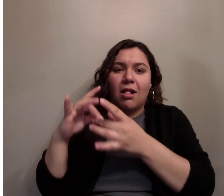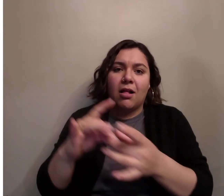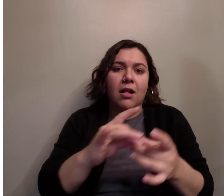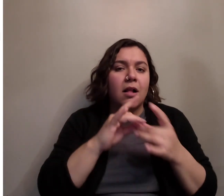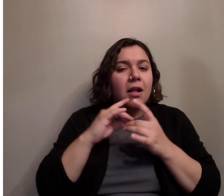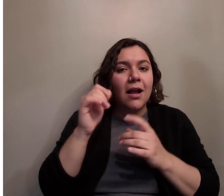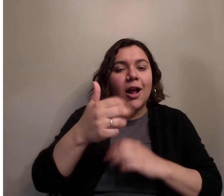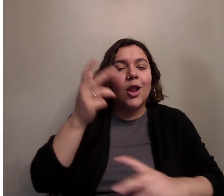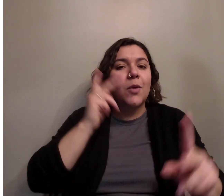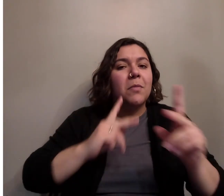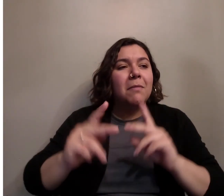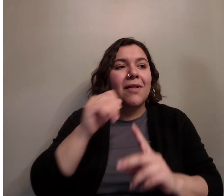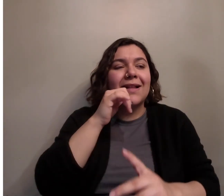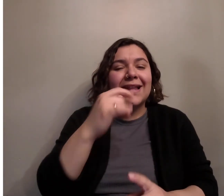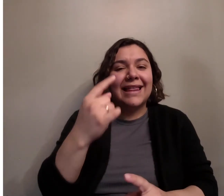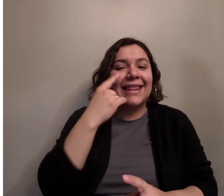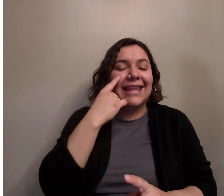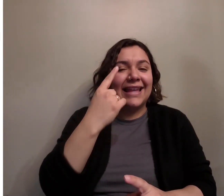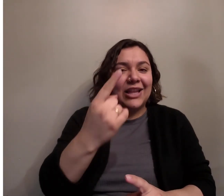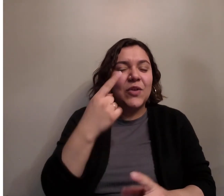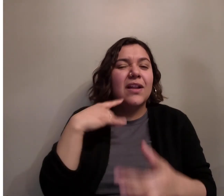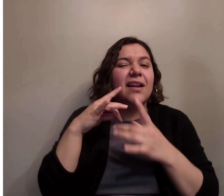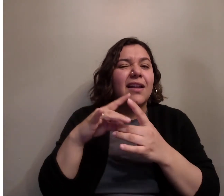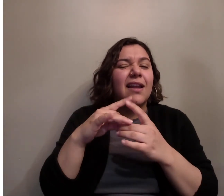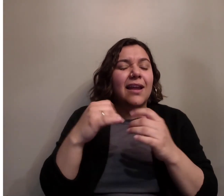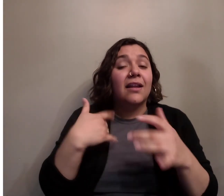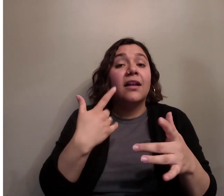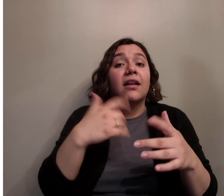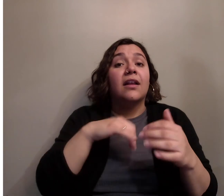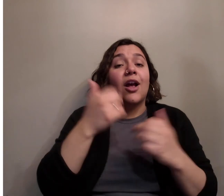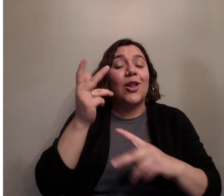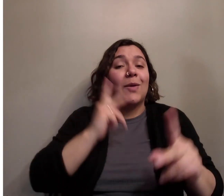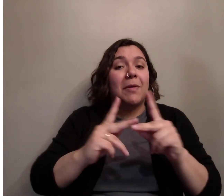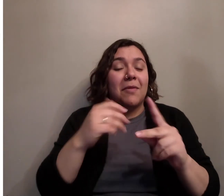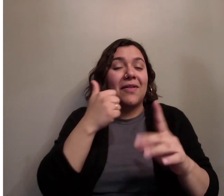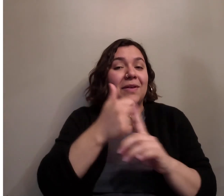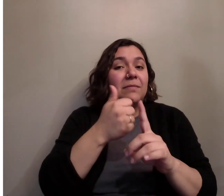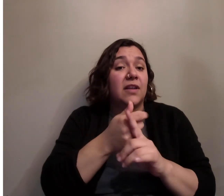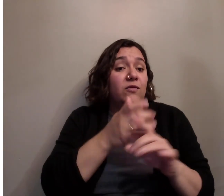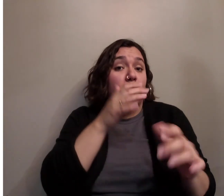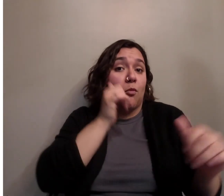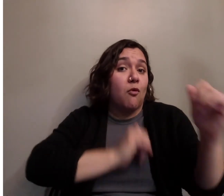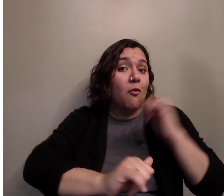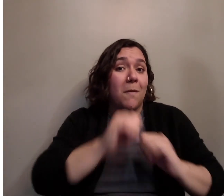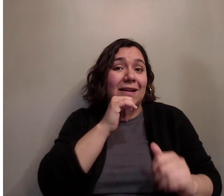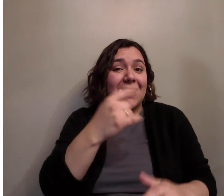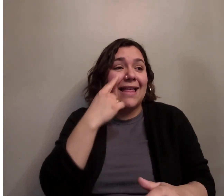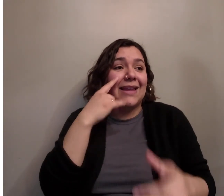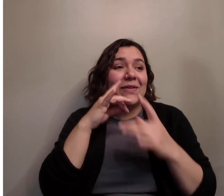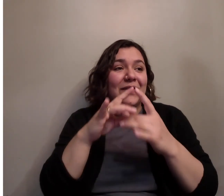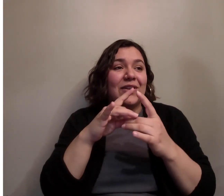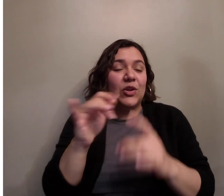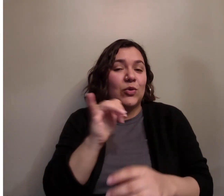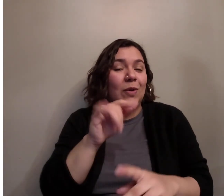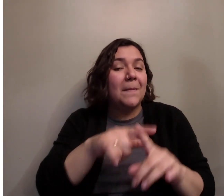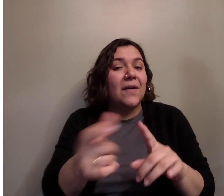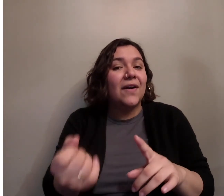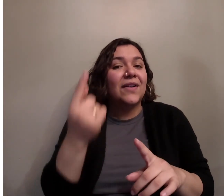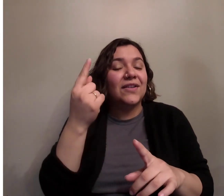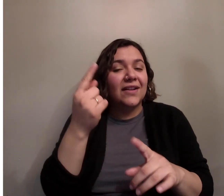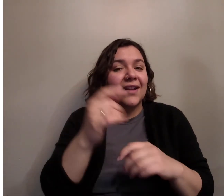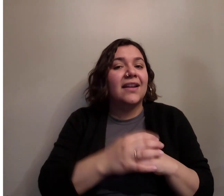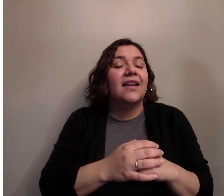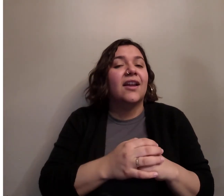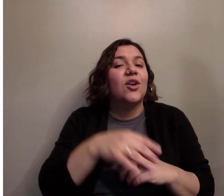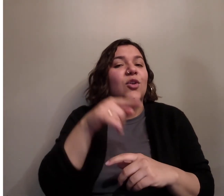at something that you connected with that nobody thought you were going to connect with. Sometimes not even the people who are putting on the show.